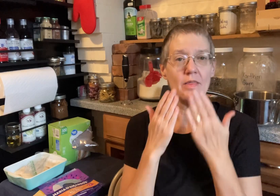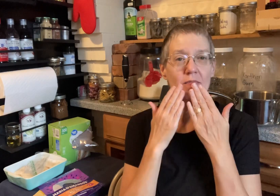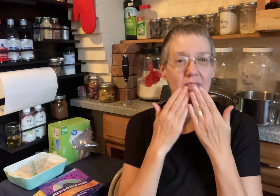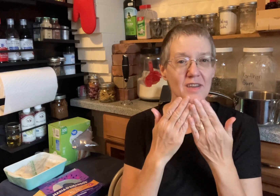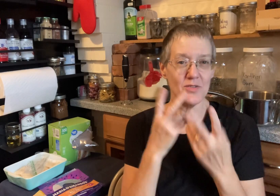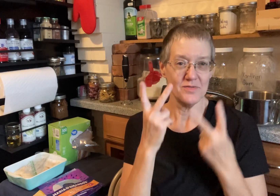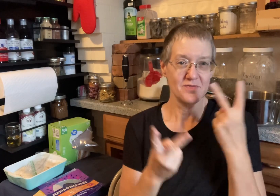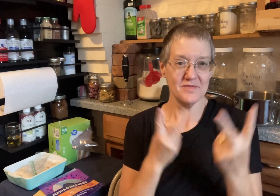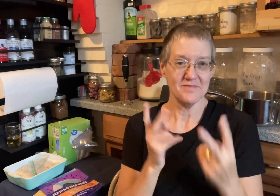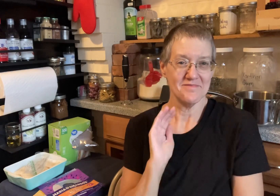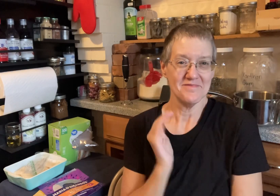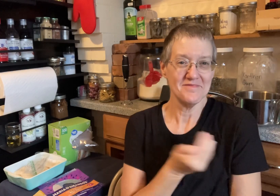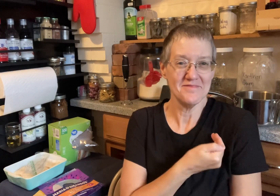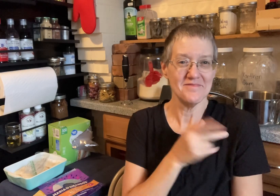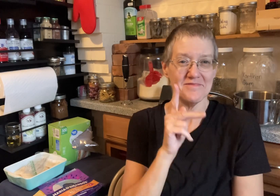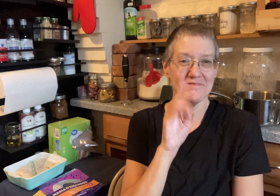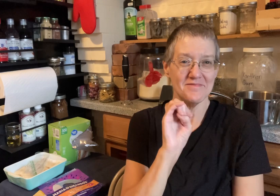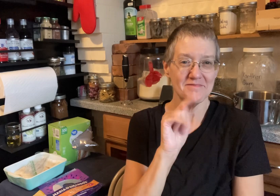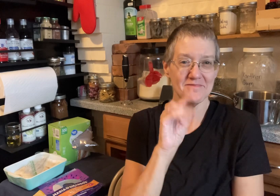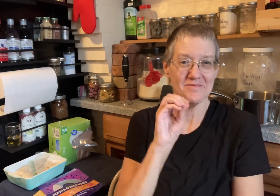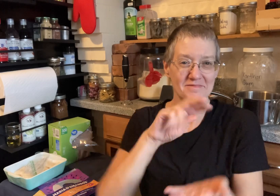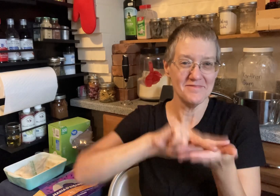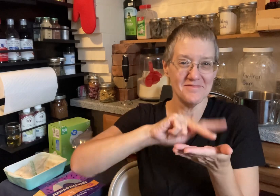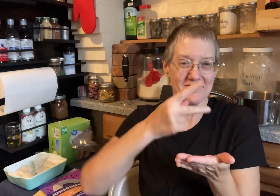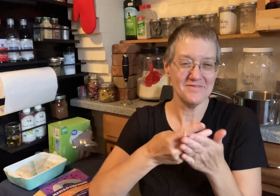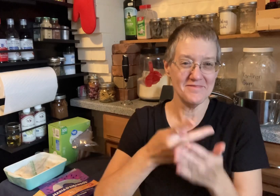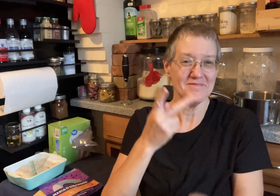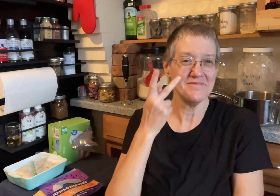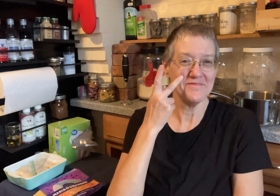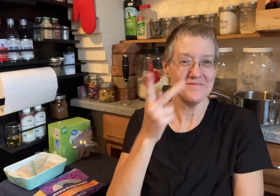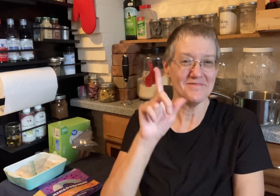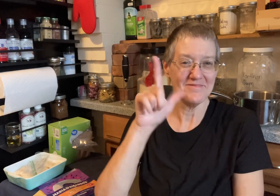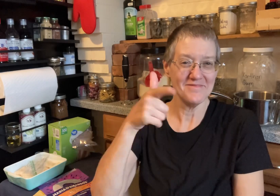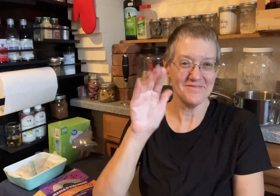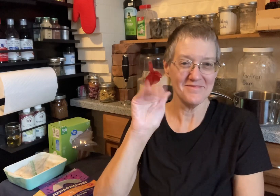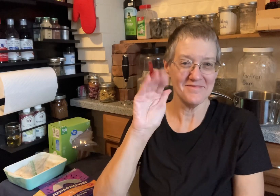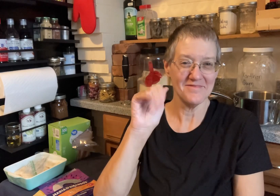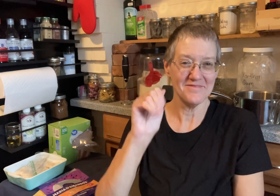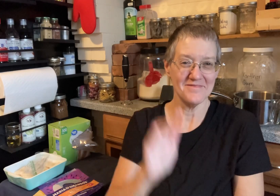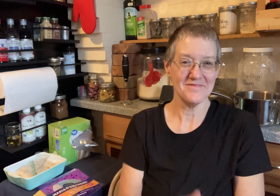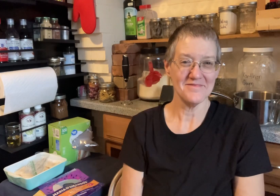Thank you for visiting our keto kitchen. See you later. Bye-bye.